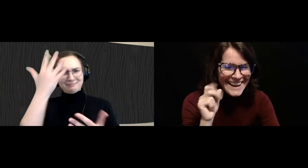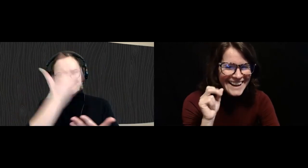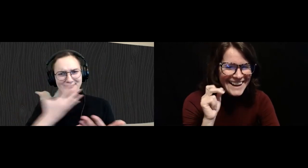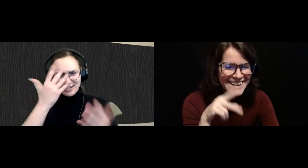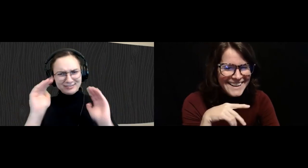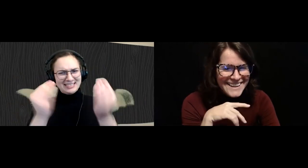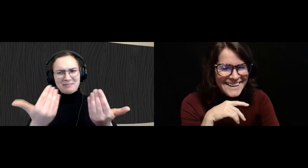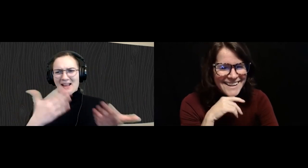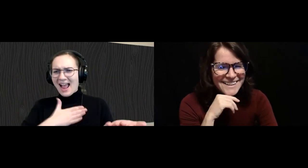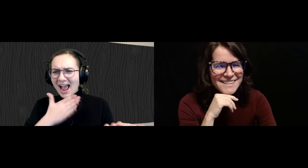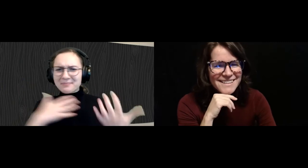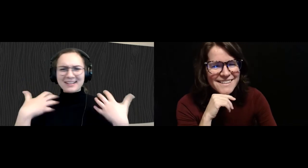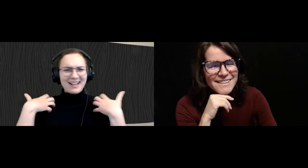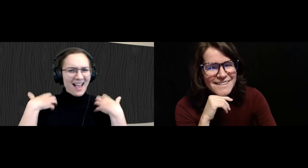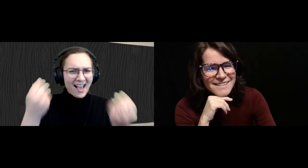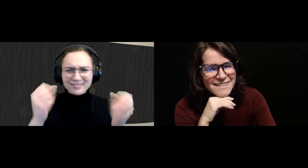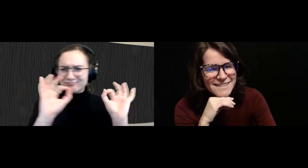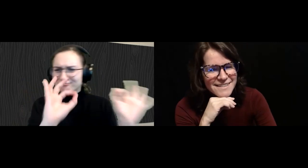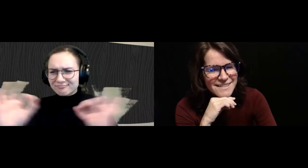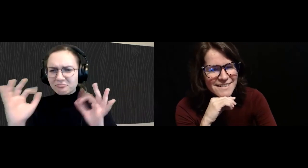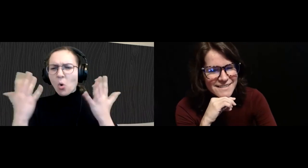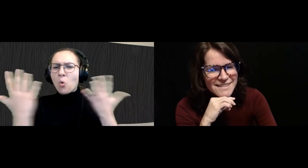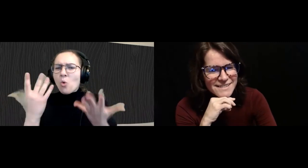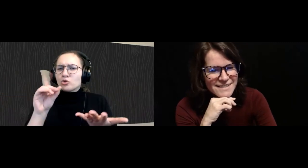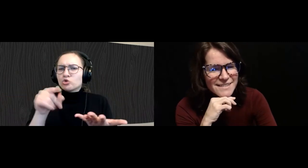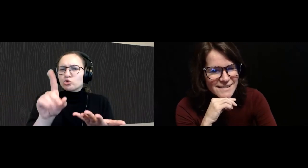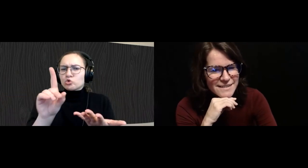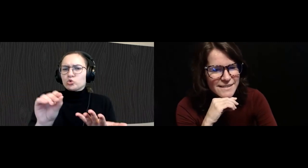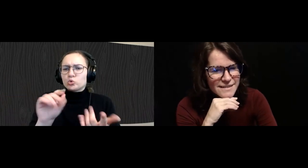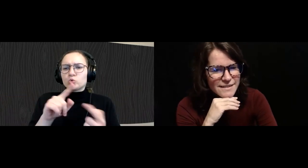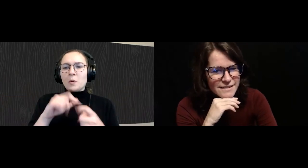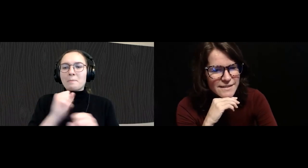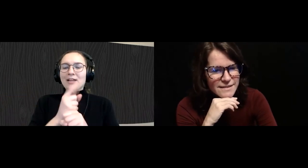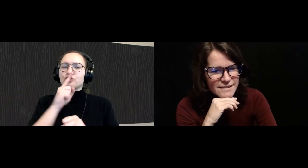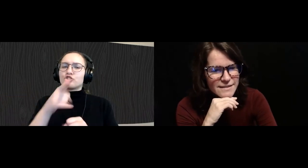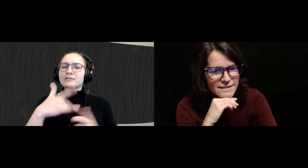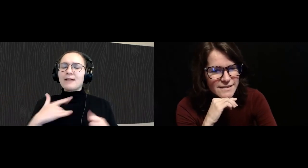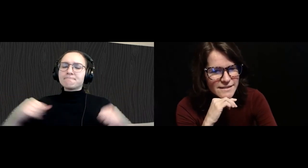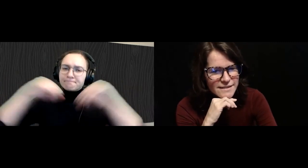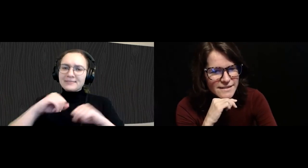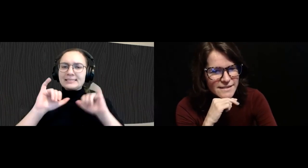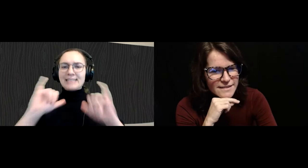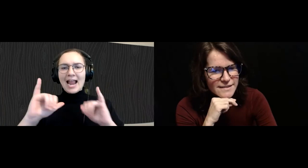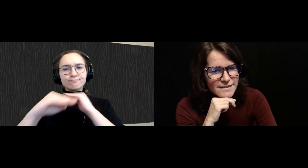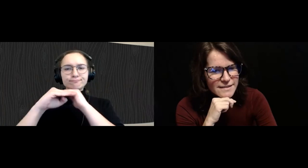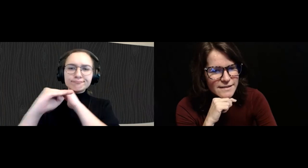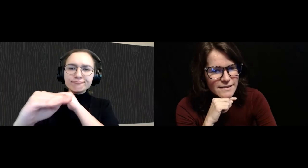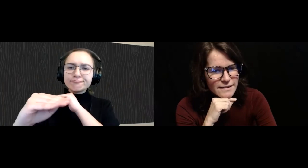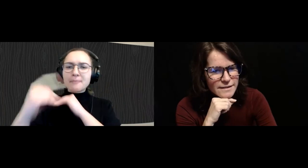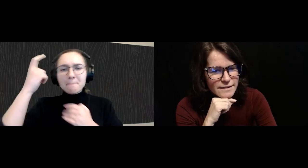let me back up. Okay. You seem to be happy and healthy and everything's doing good. So what do you do good to make